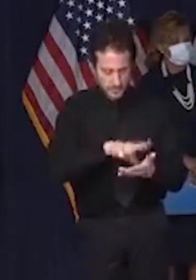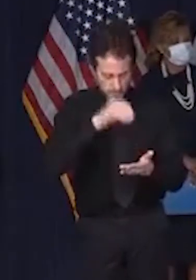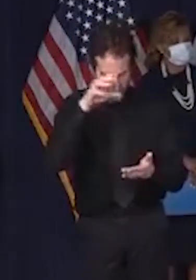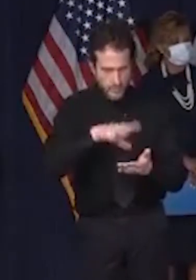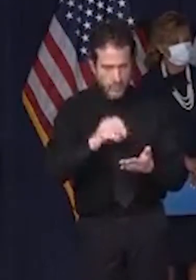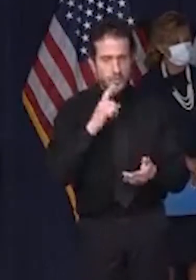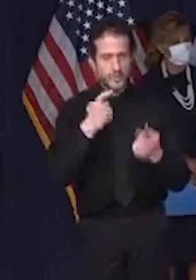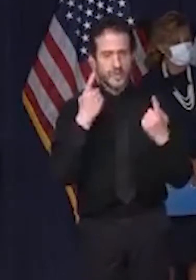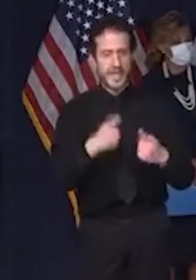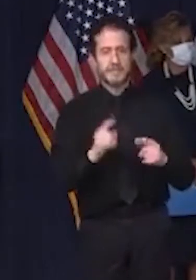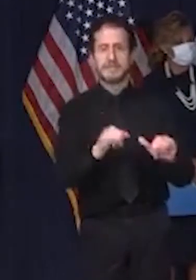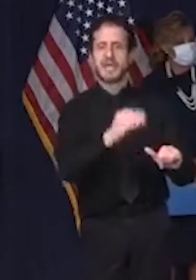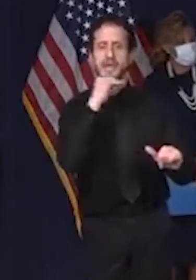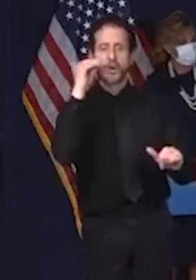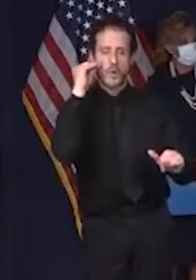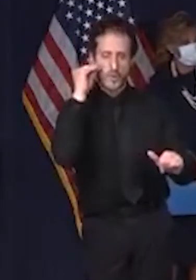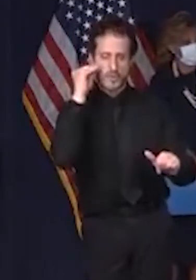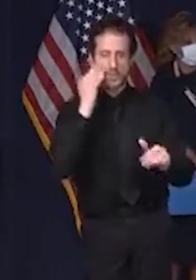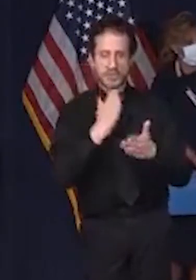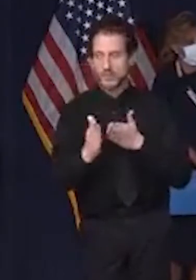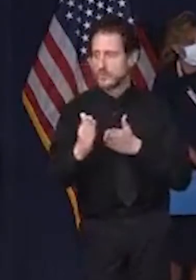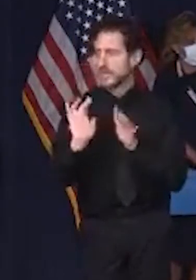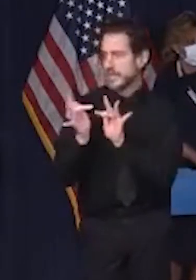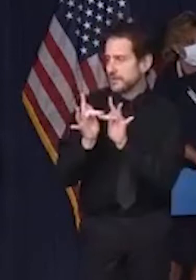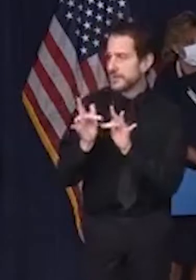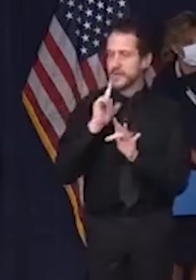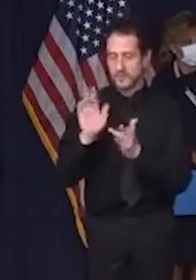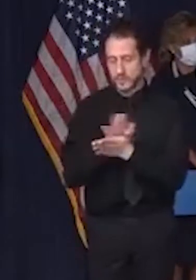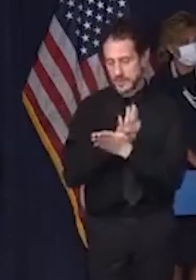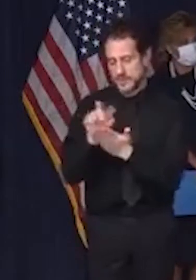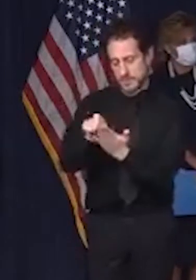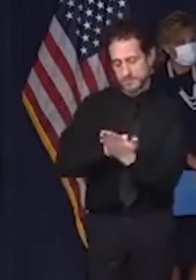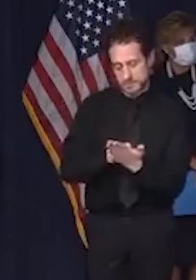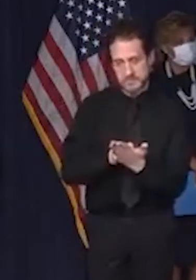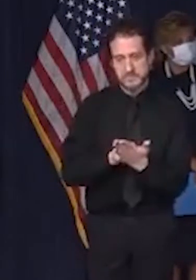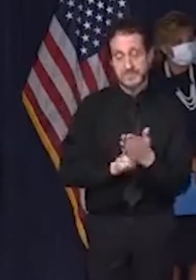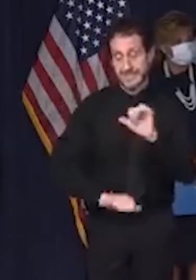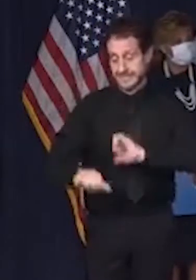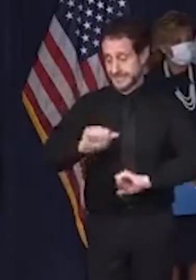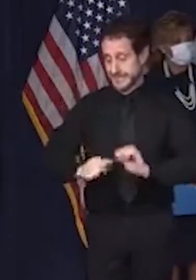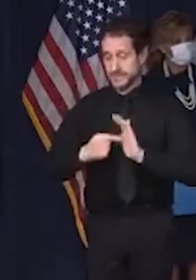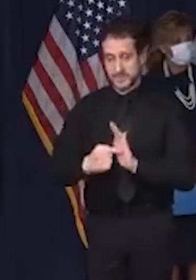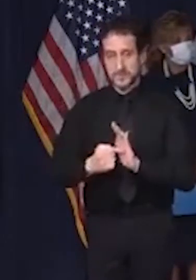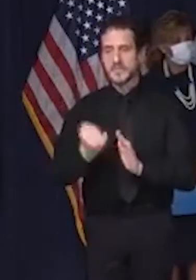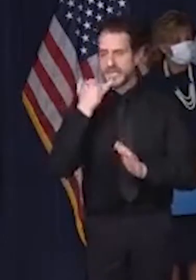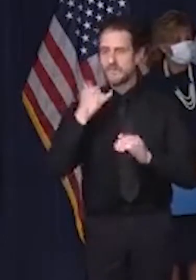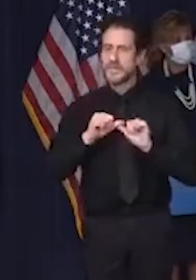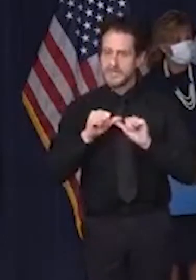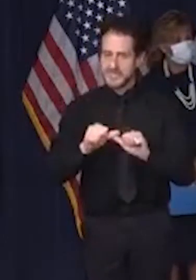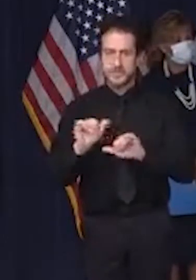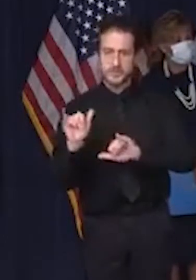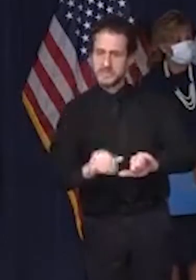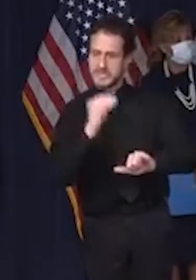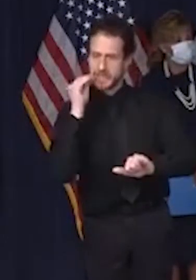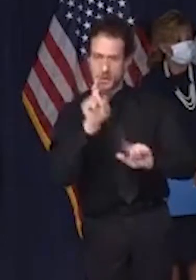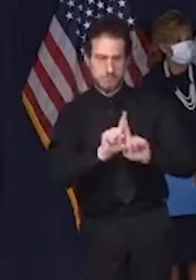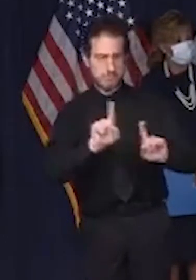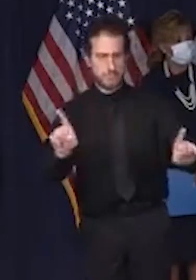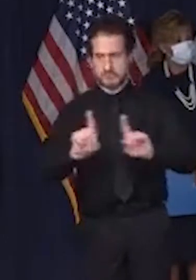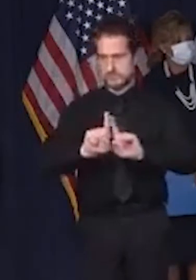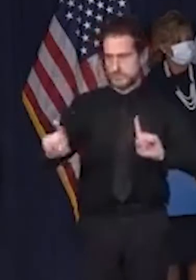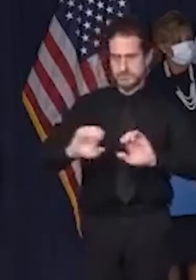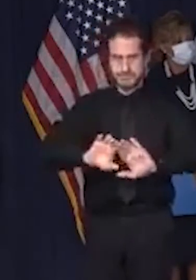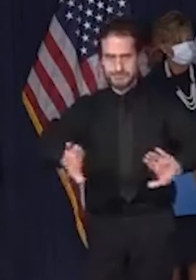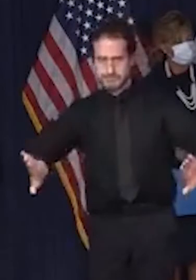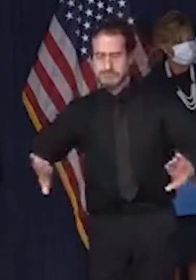happen via e-learning at home. The science does show that social distancing works, and I hope people remember this and